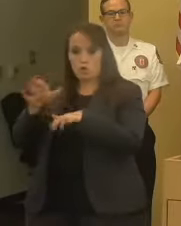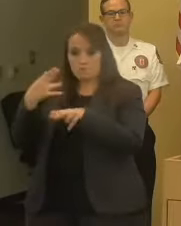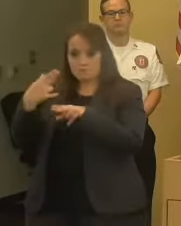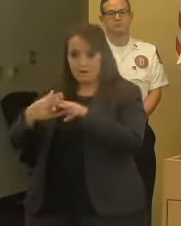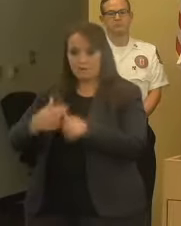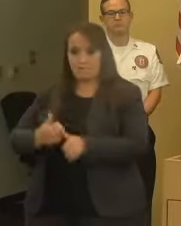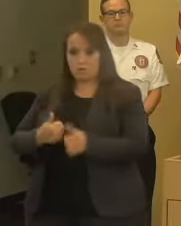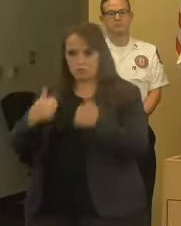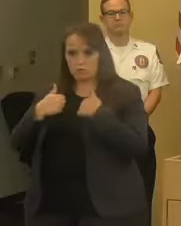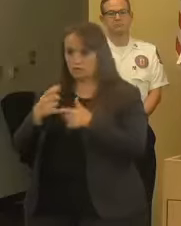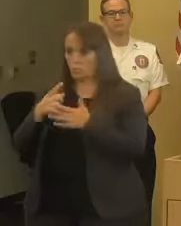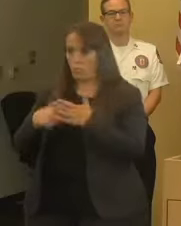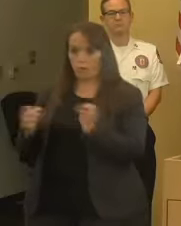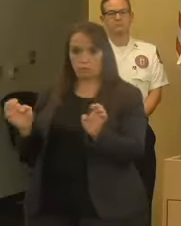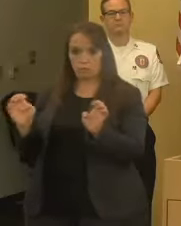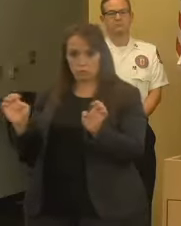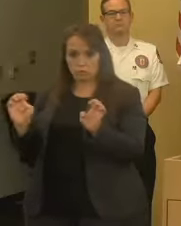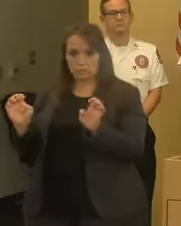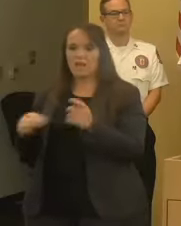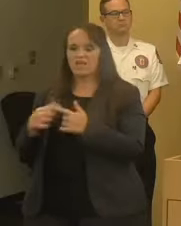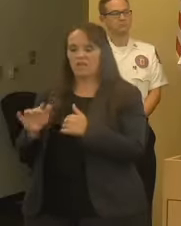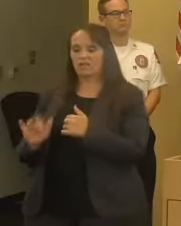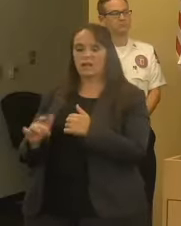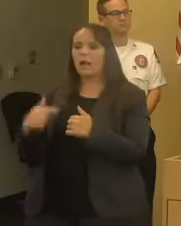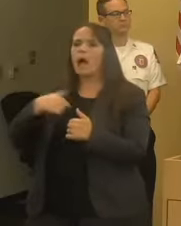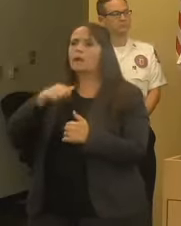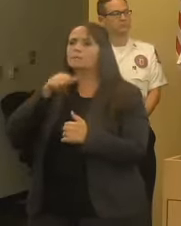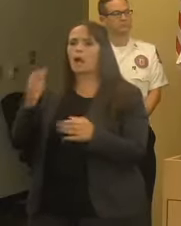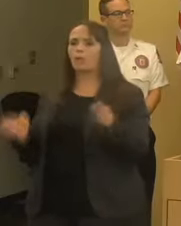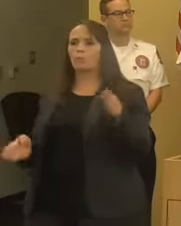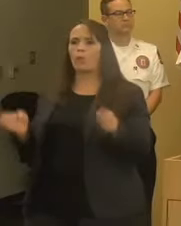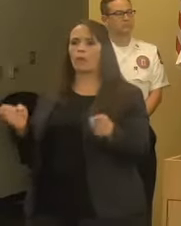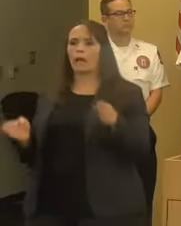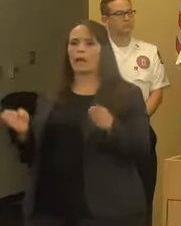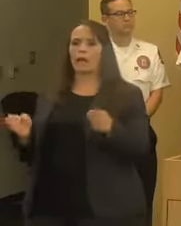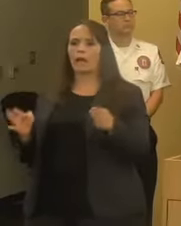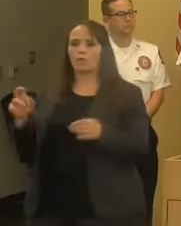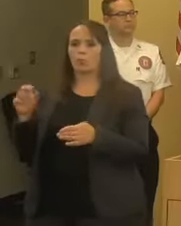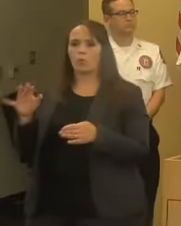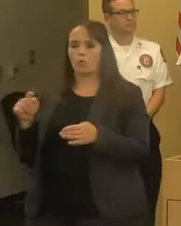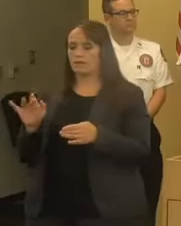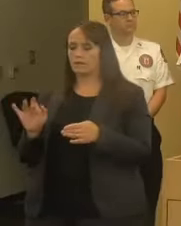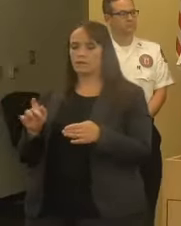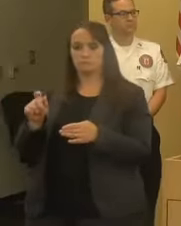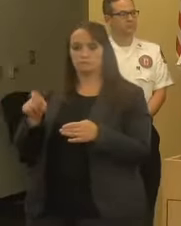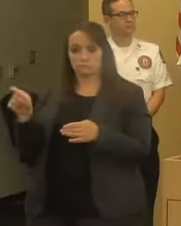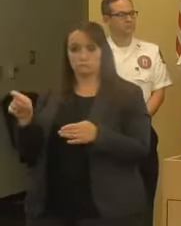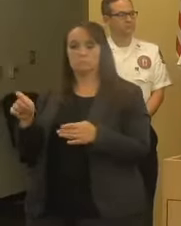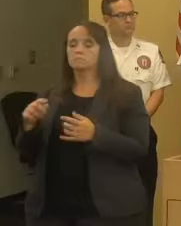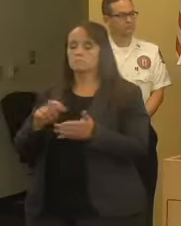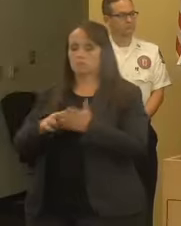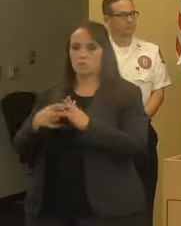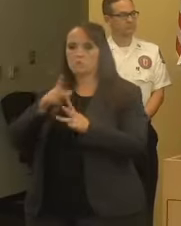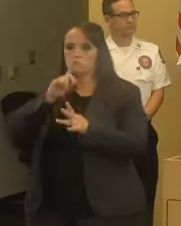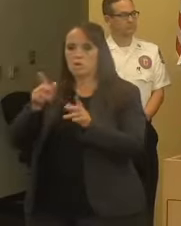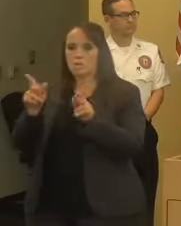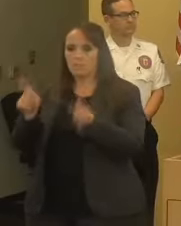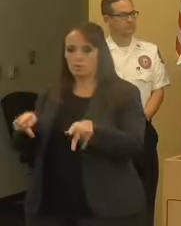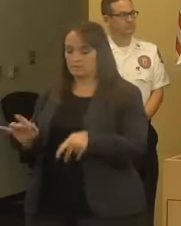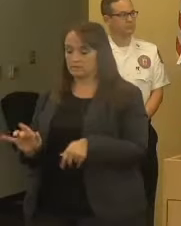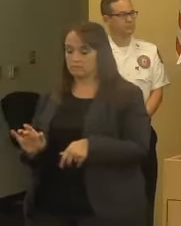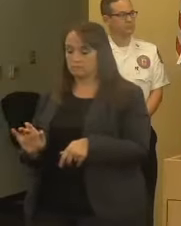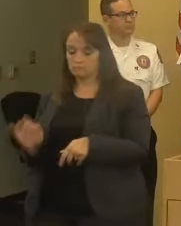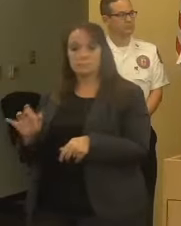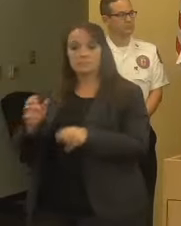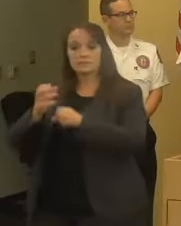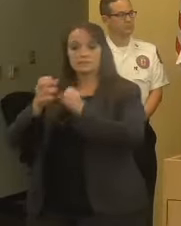can click on I am not a robot, so we don't get robocalls. Click save and send, and that request will come to us,